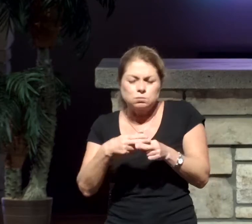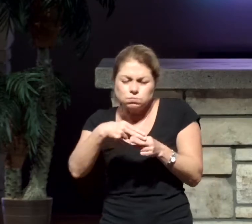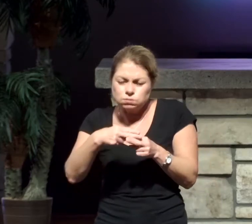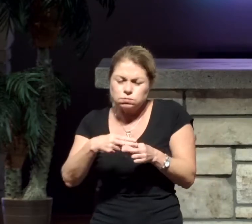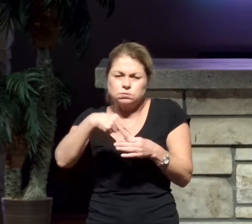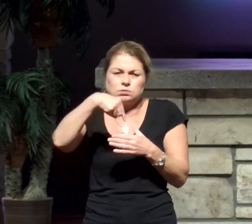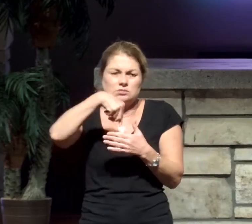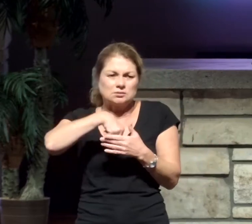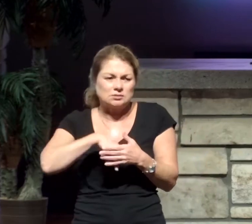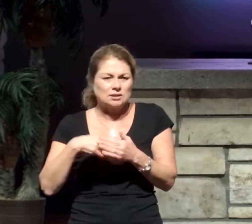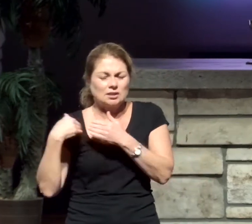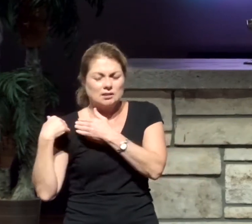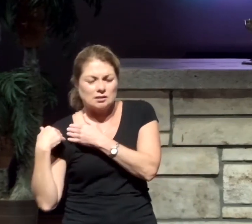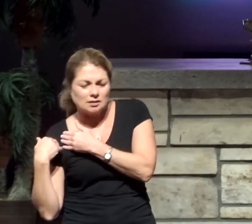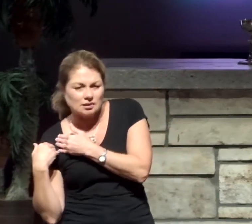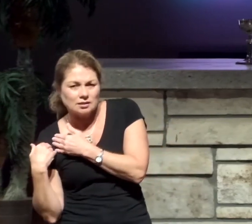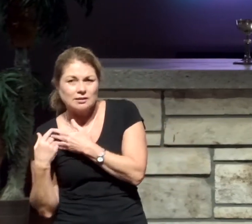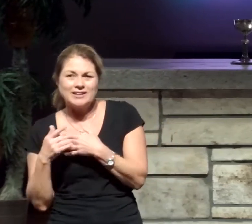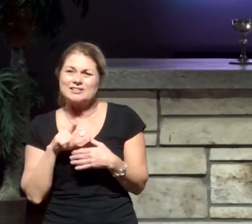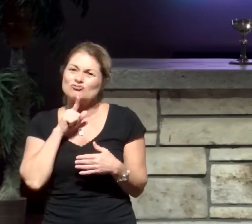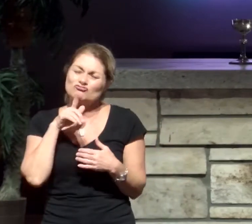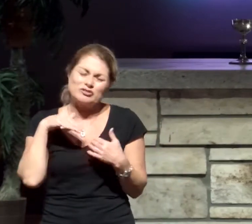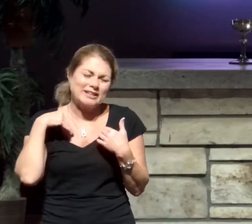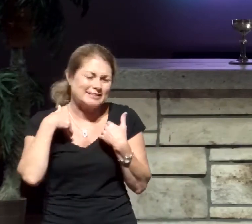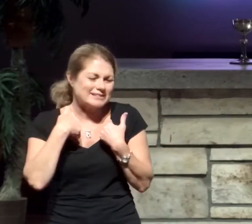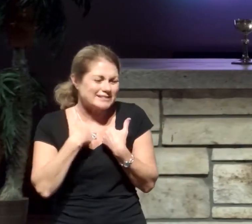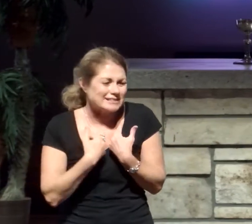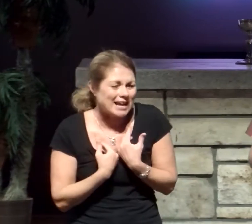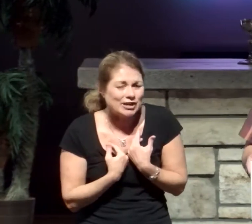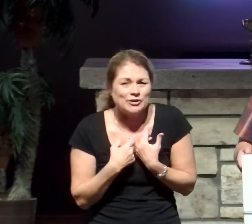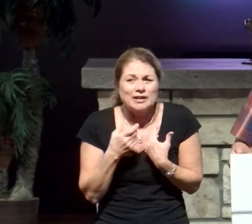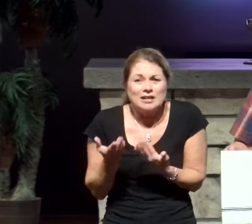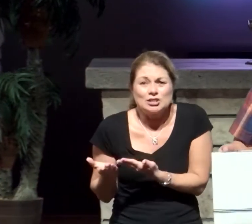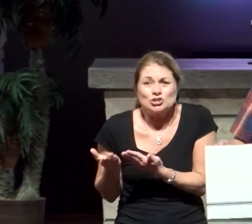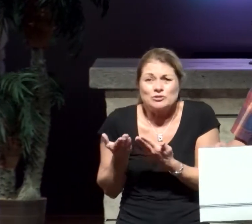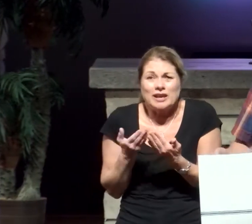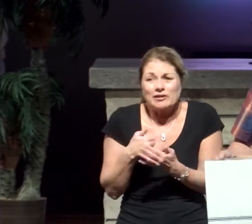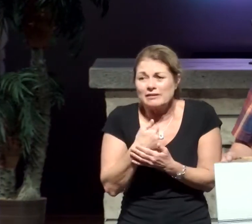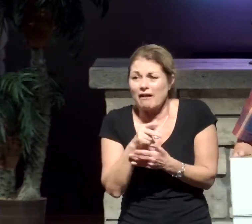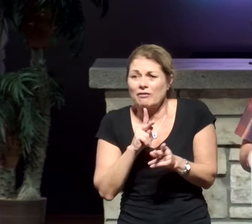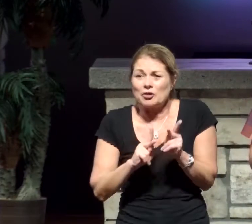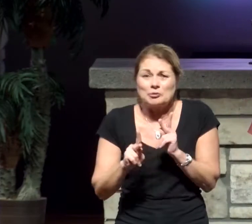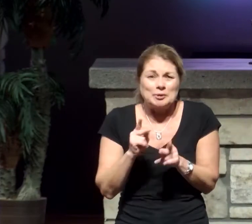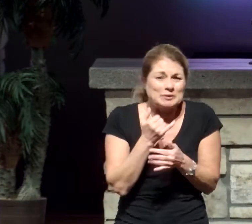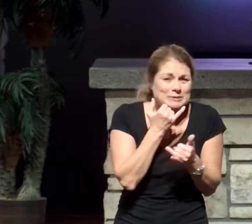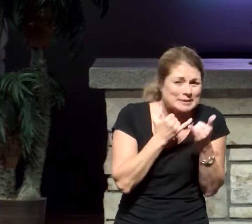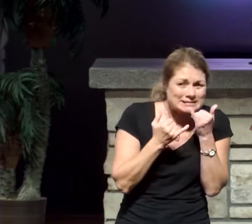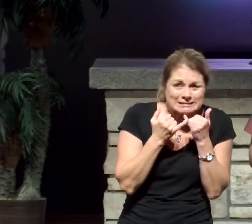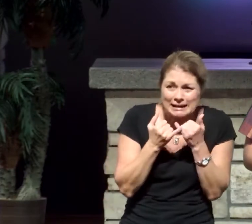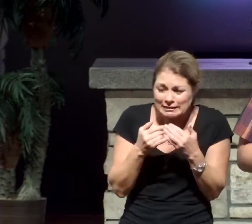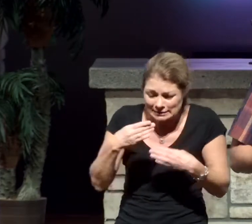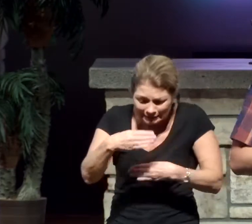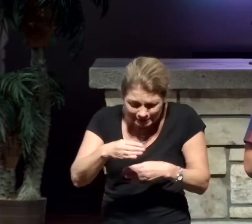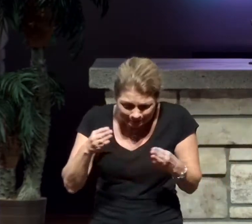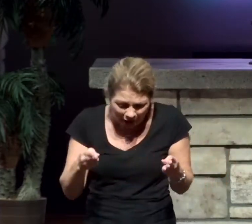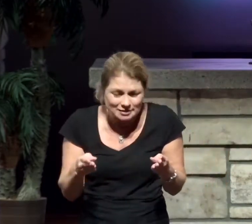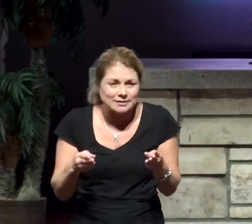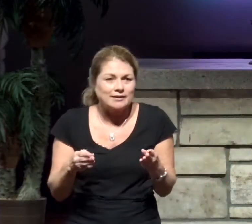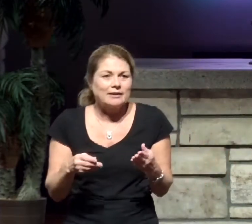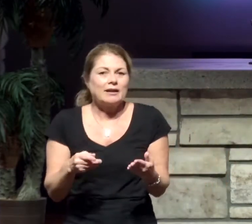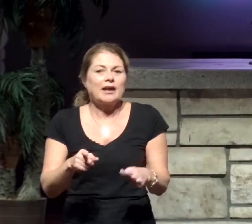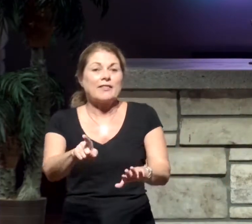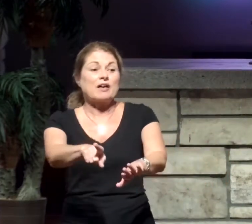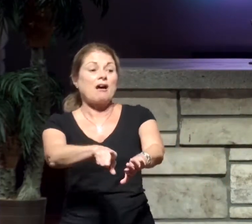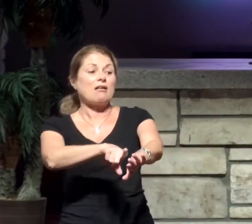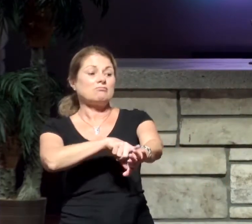man, it is exhausting and tiring to have to carry around other people's wrongdoings. And here's the thing. The longer you carry